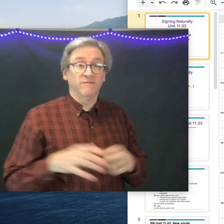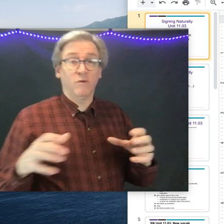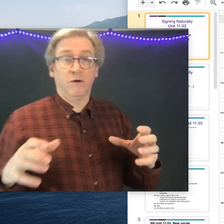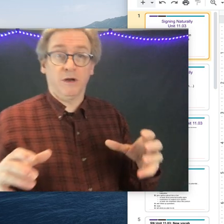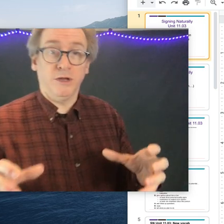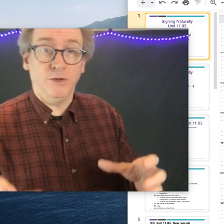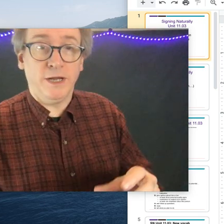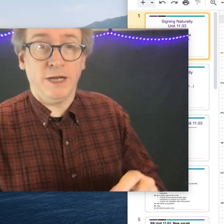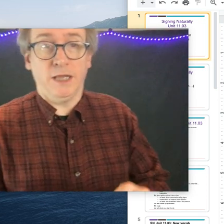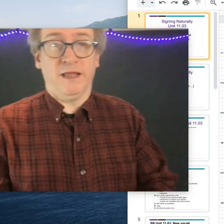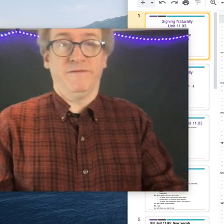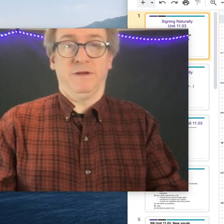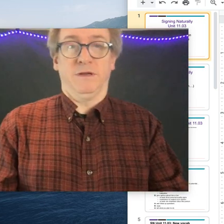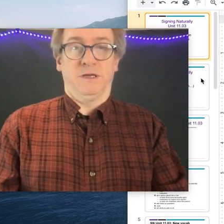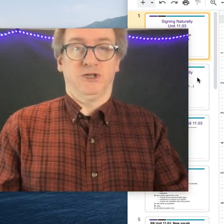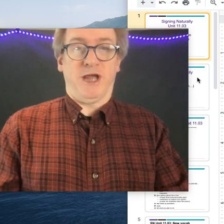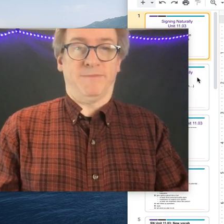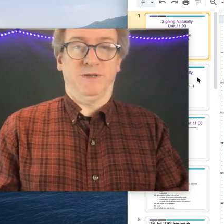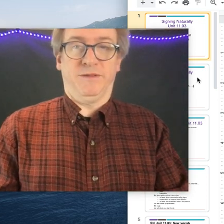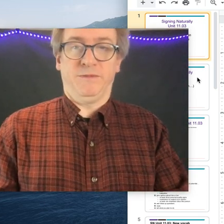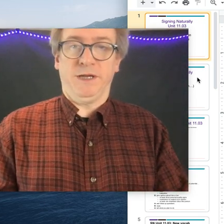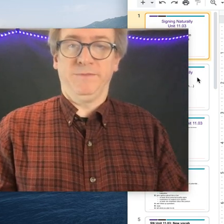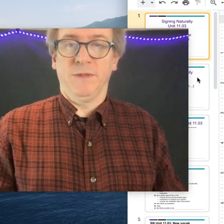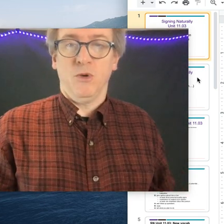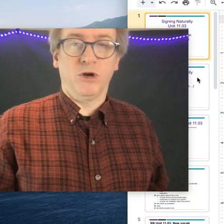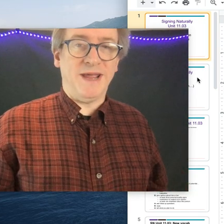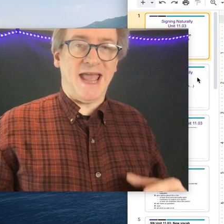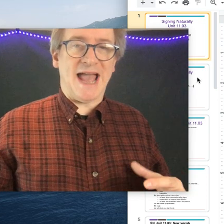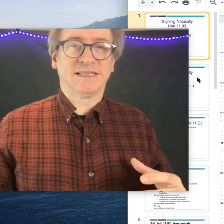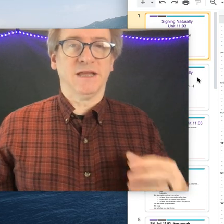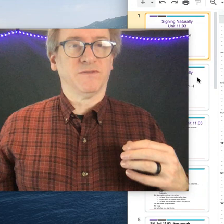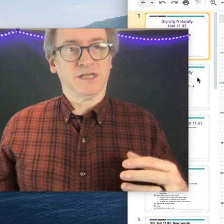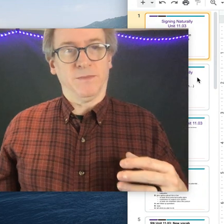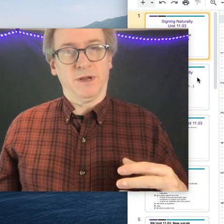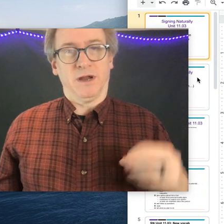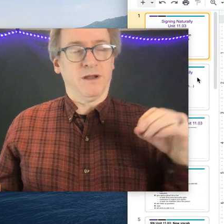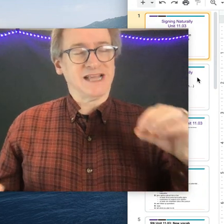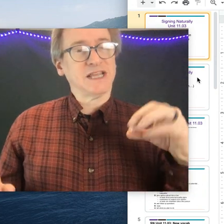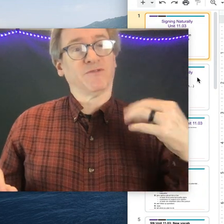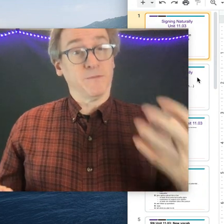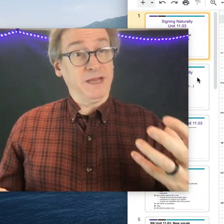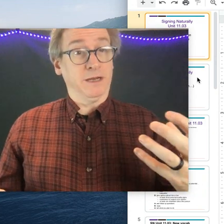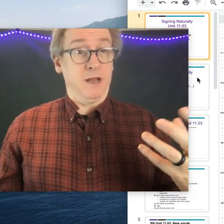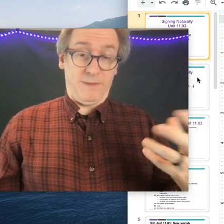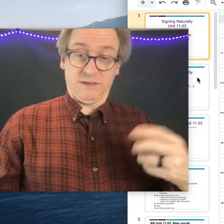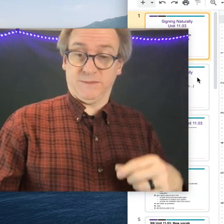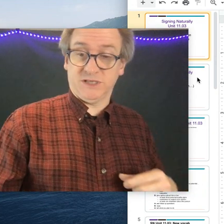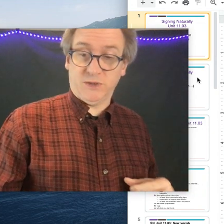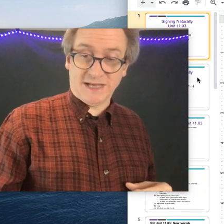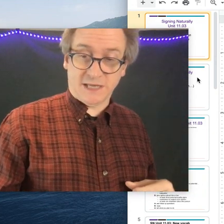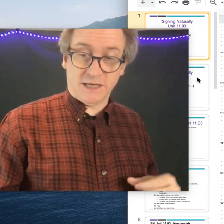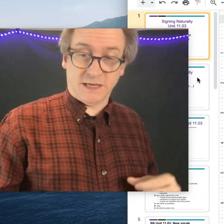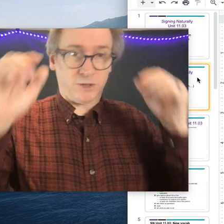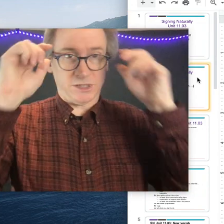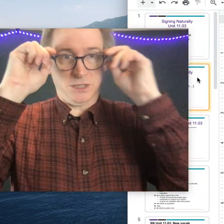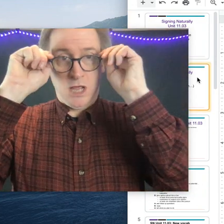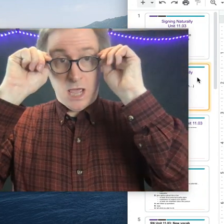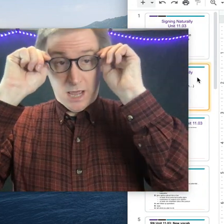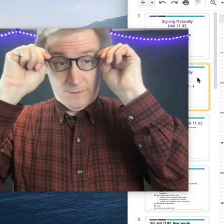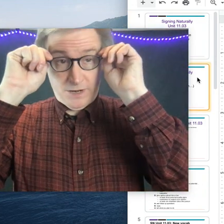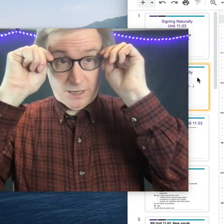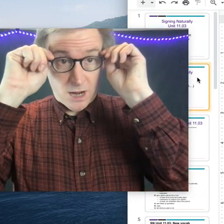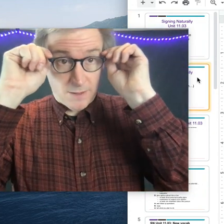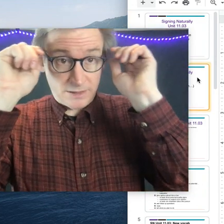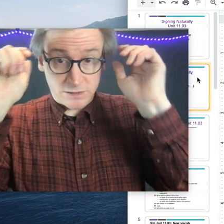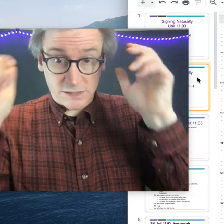Okay, for Unit 11, Chapter 3, we're going to be asking for an opinion about someone. So asking another person